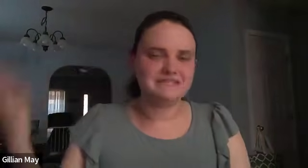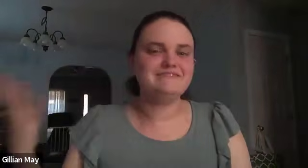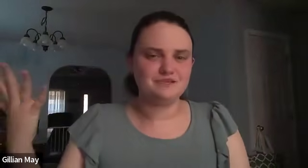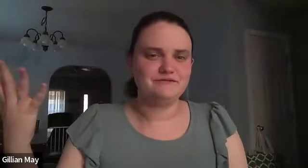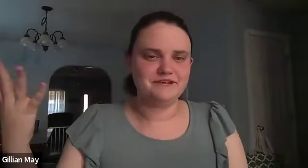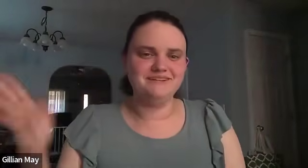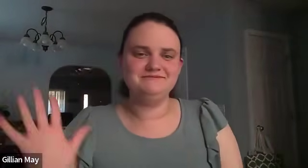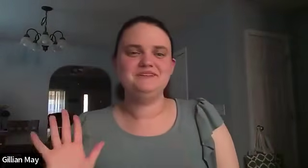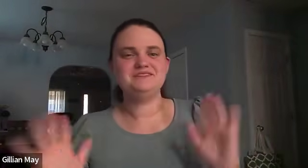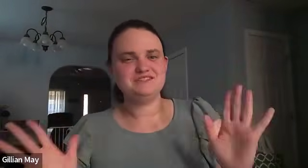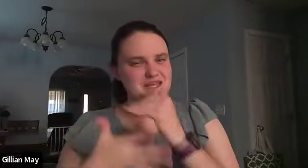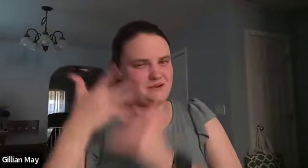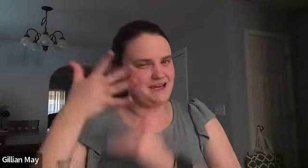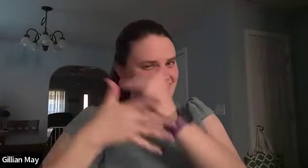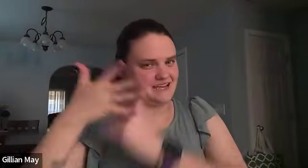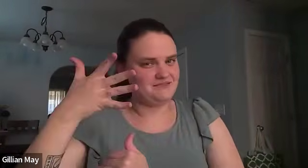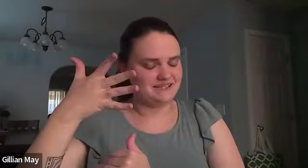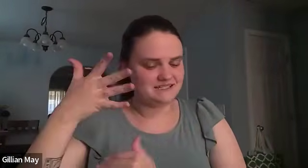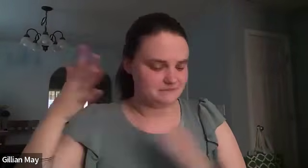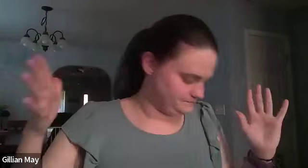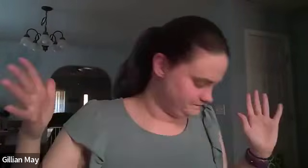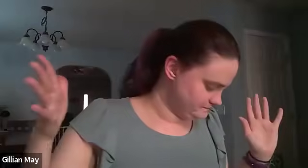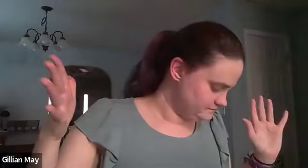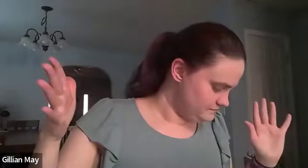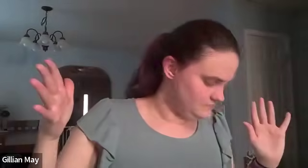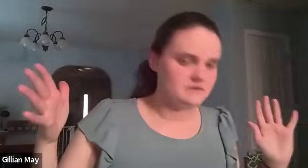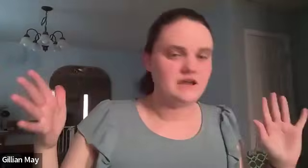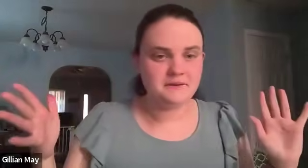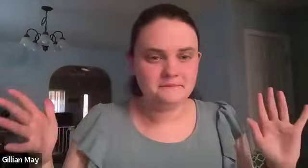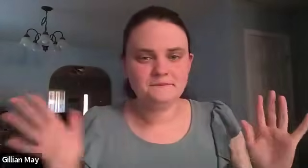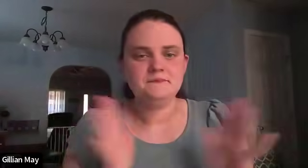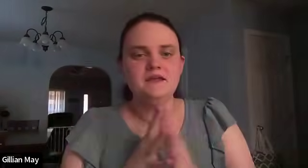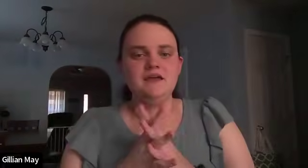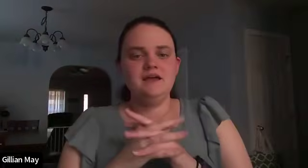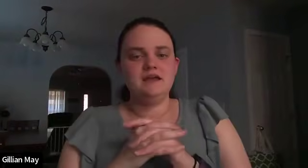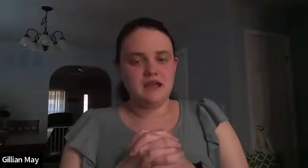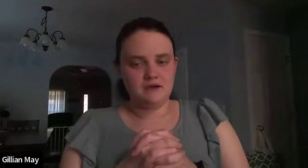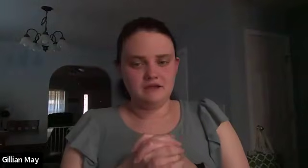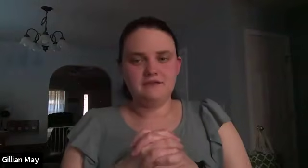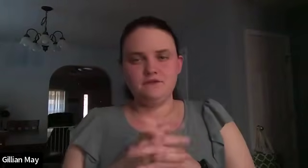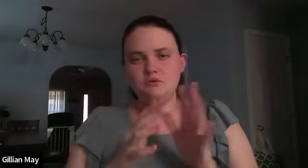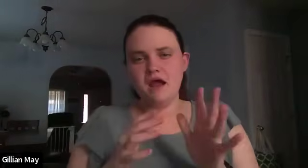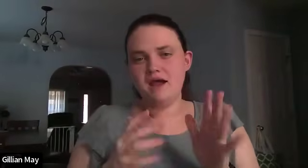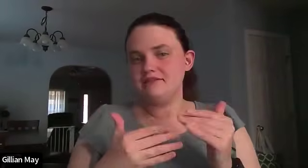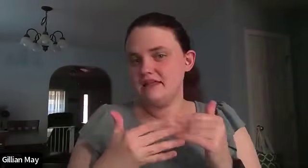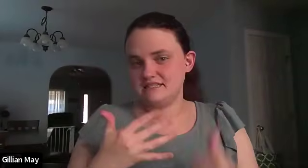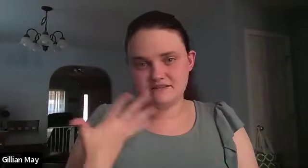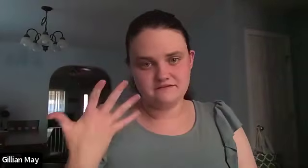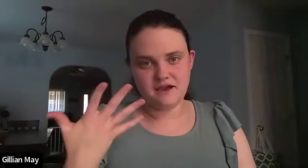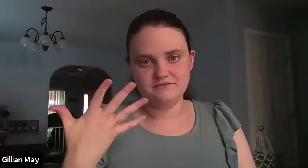20 things we've done. So that's why I like to have a list. Okay. Now, if you have less than five, if